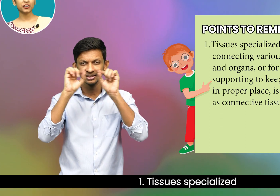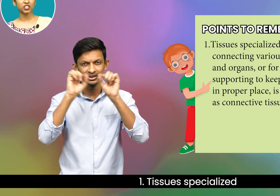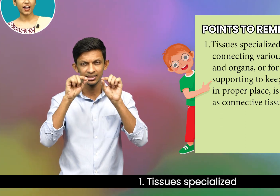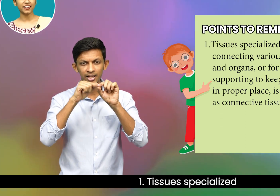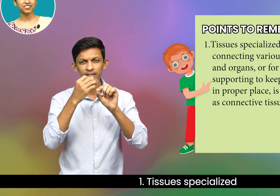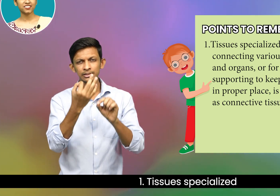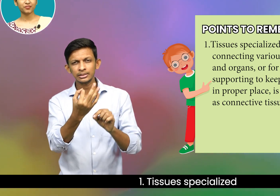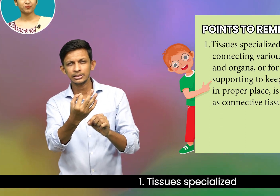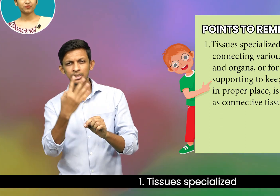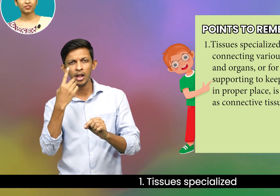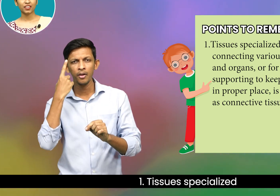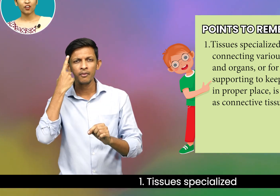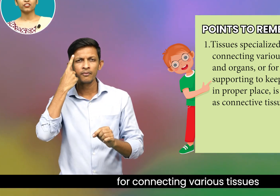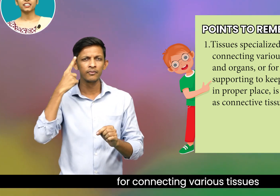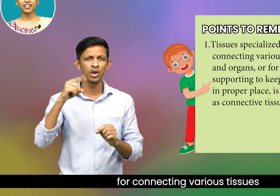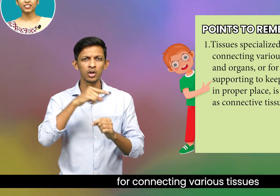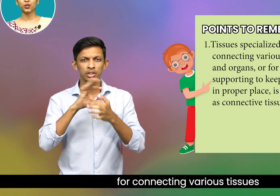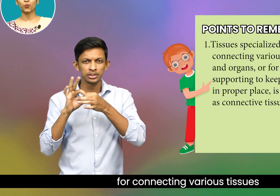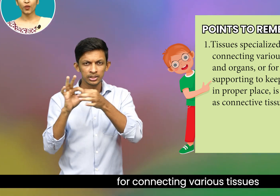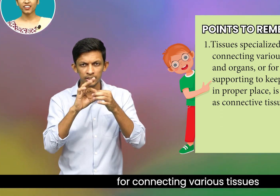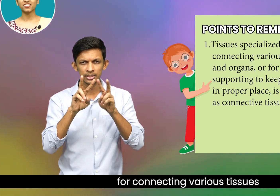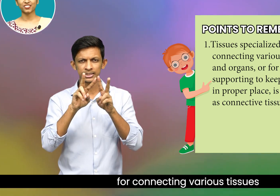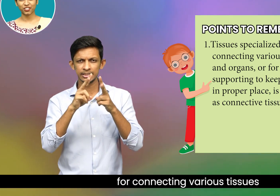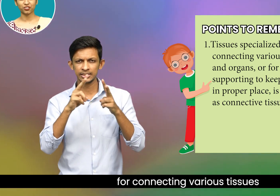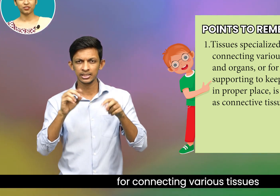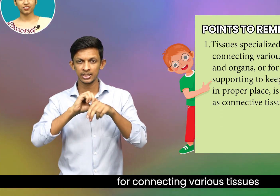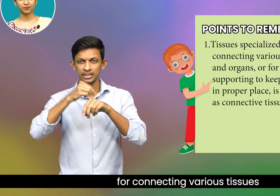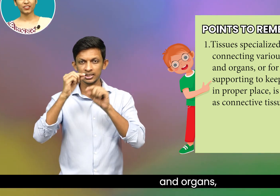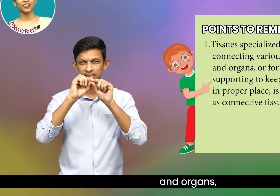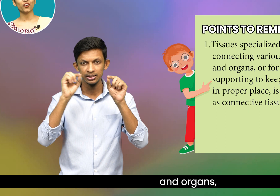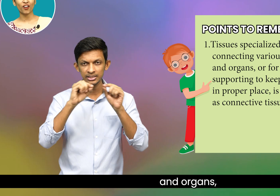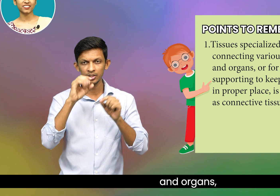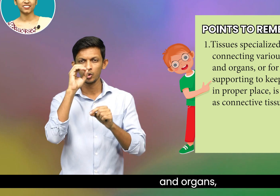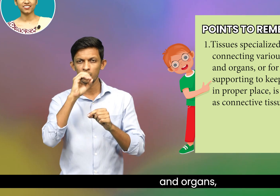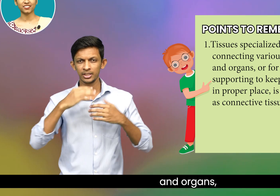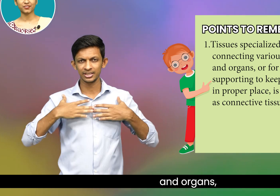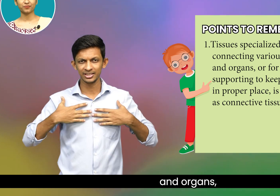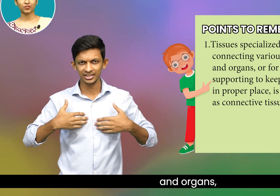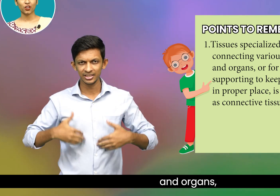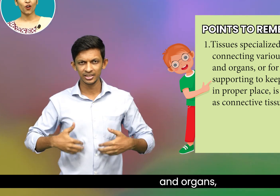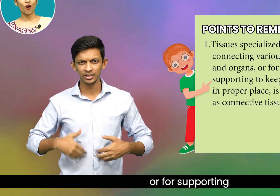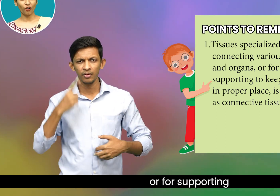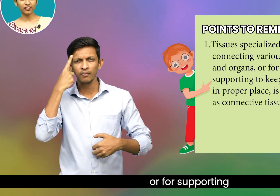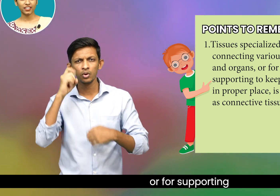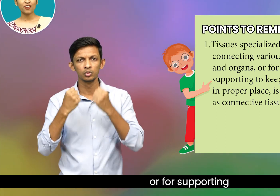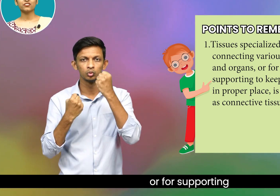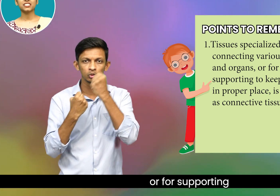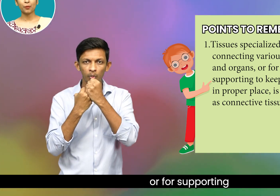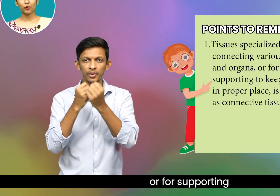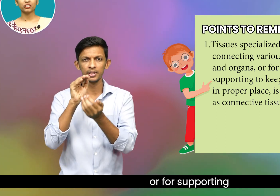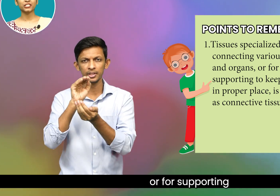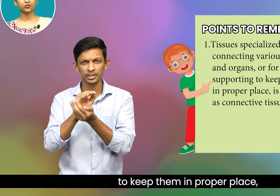Tissue specialized for connecting various tissues and organs or